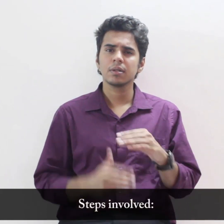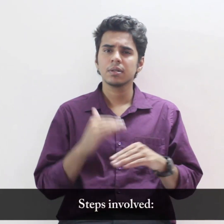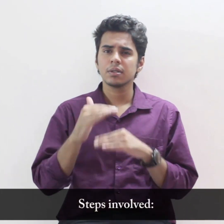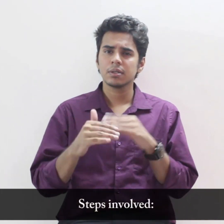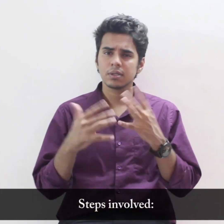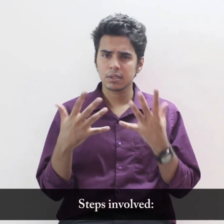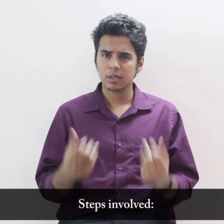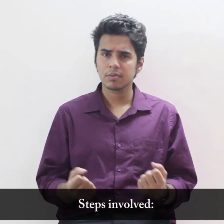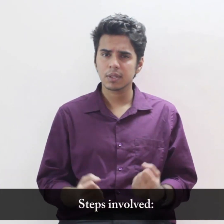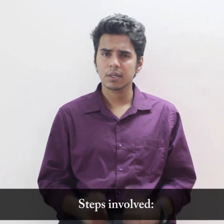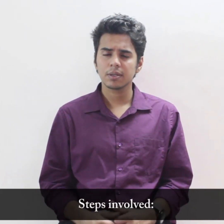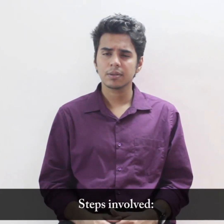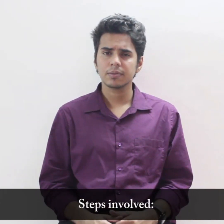Steps involved: